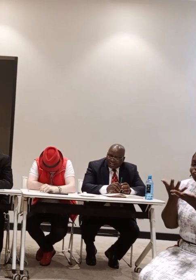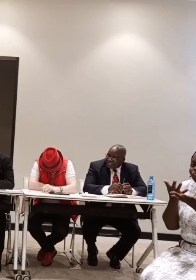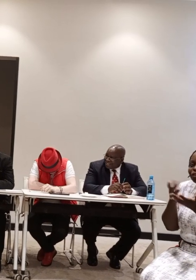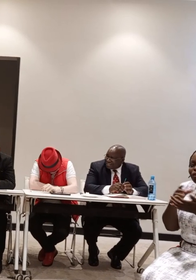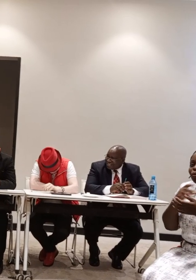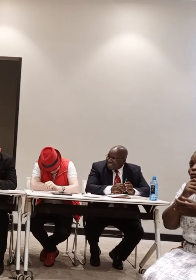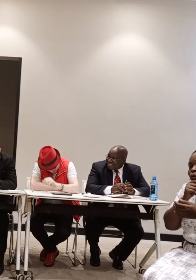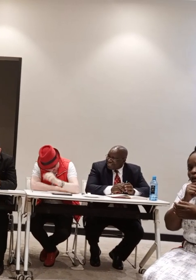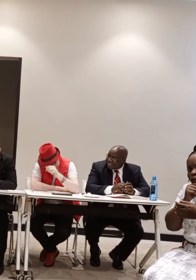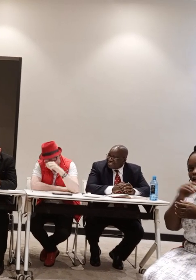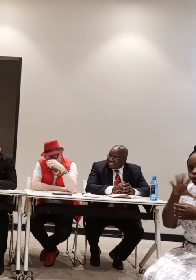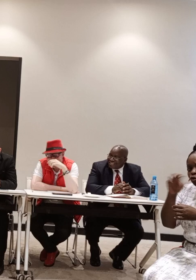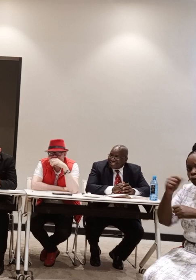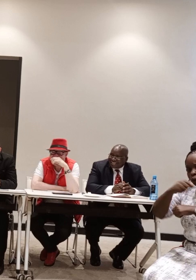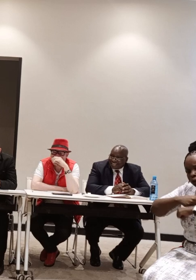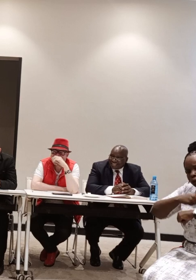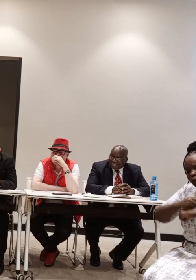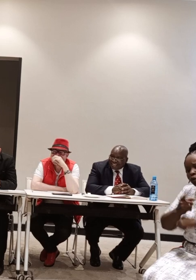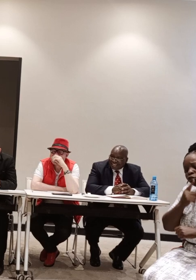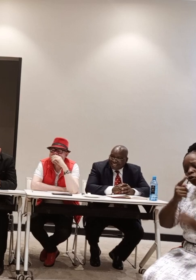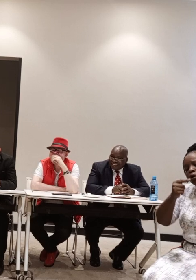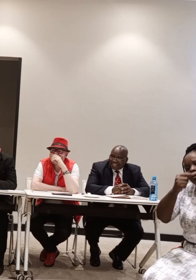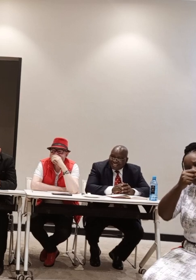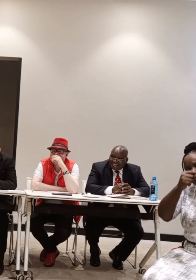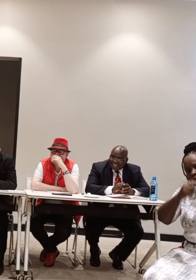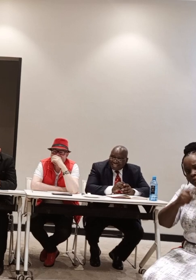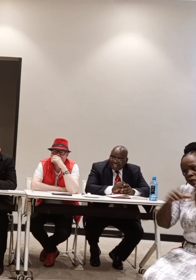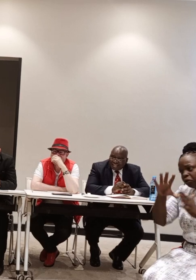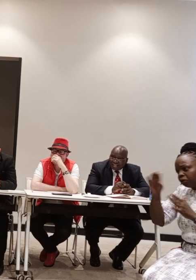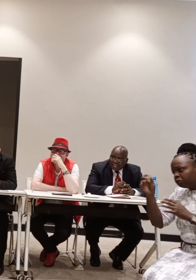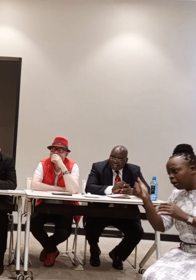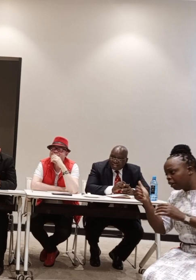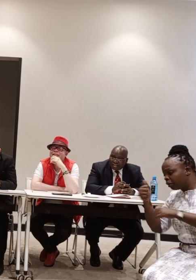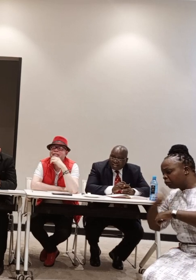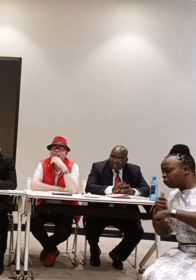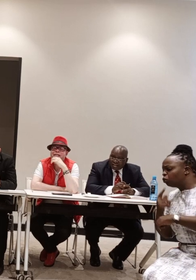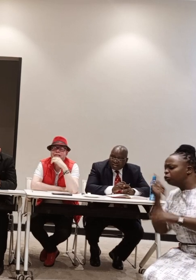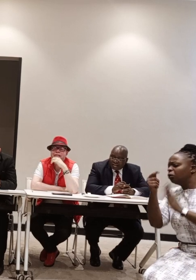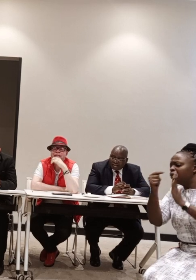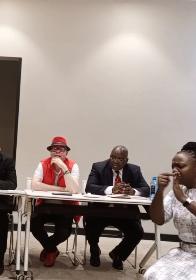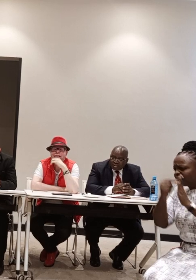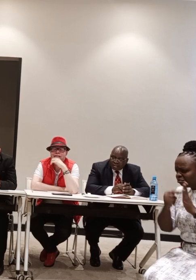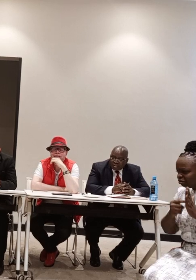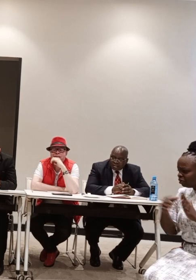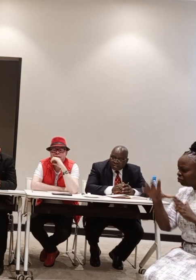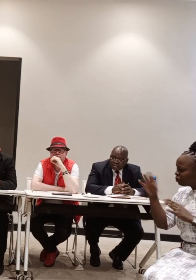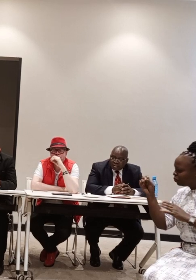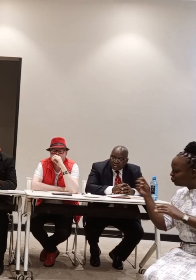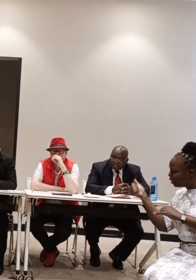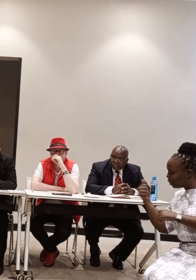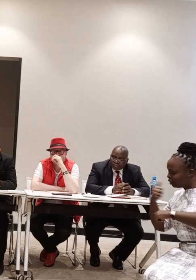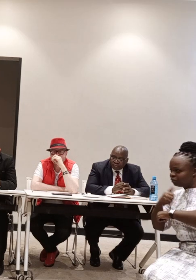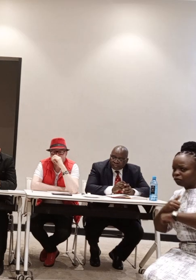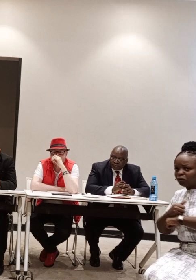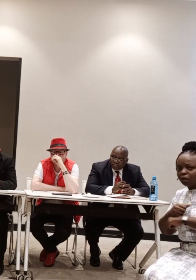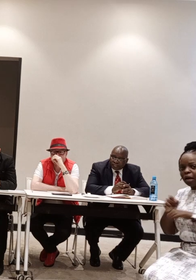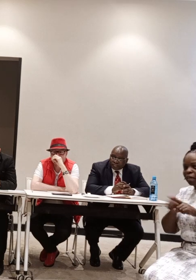see, umeendelea shule umeambiwa this thing, you try another one, umeambiwa this thing, you try another one. As a